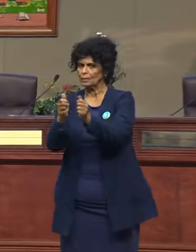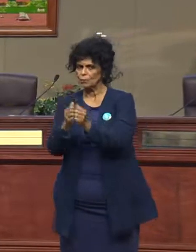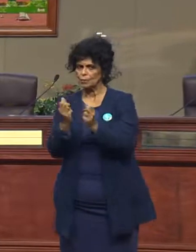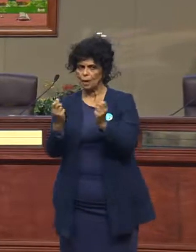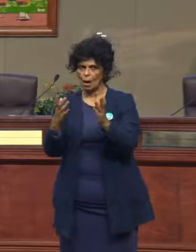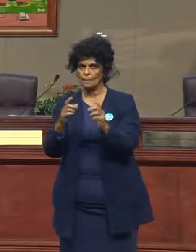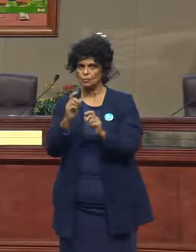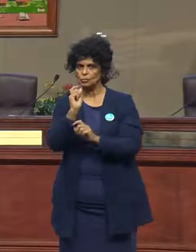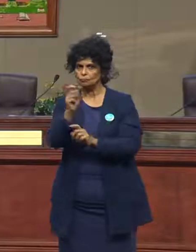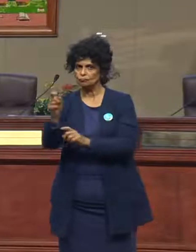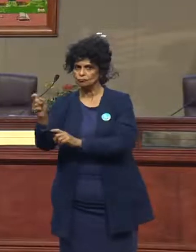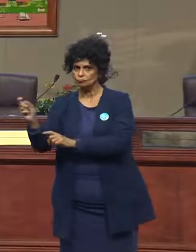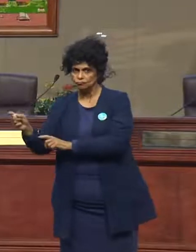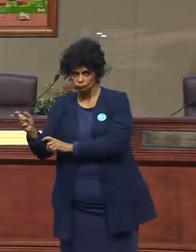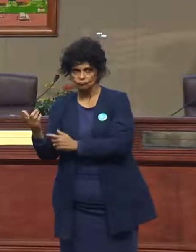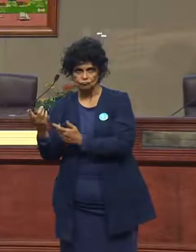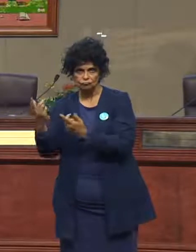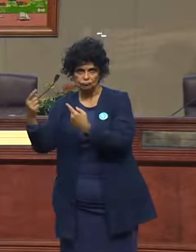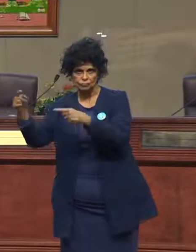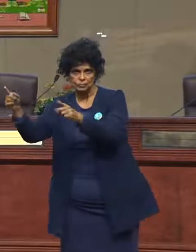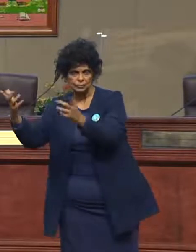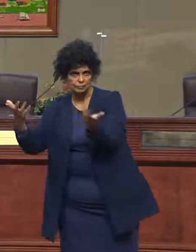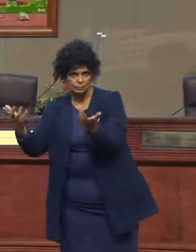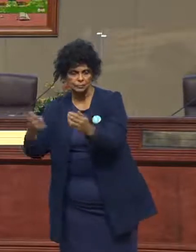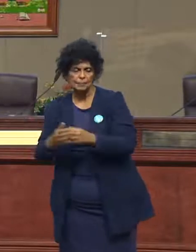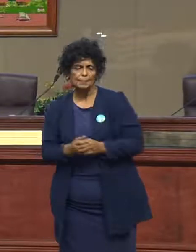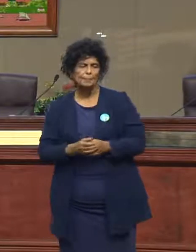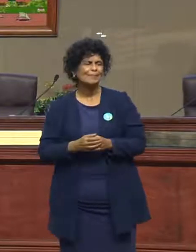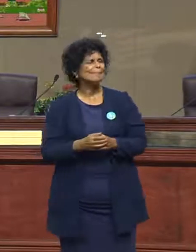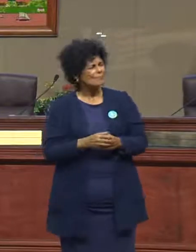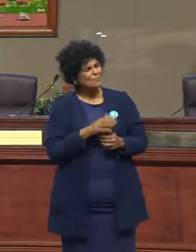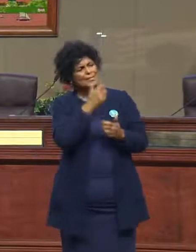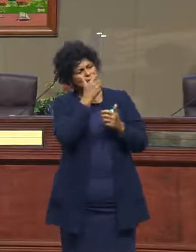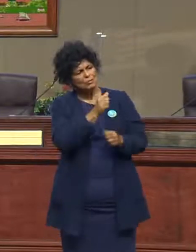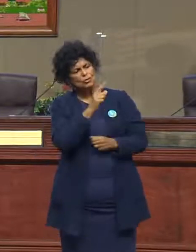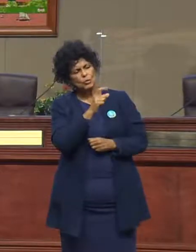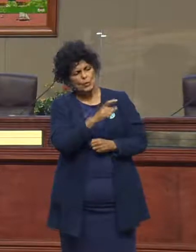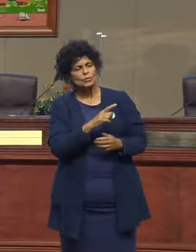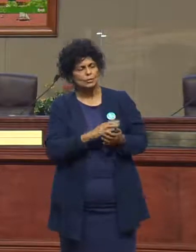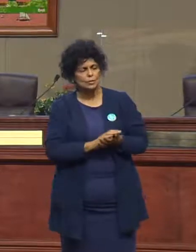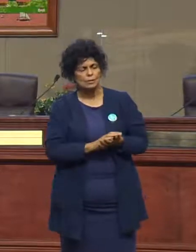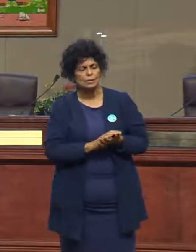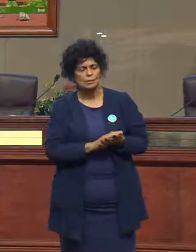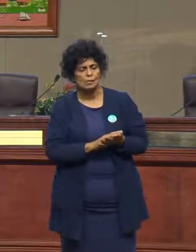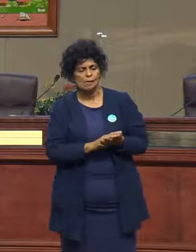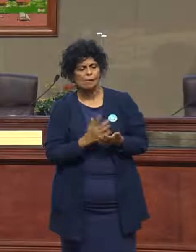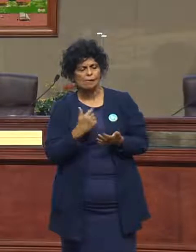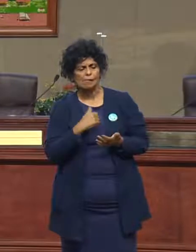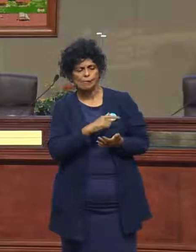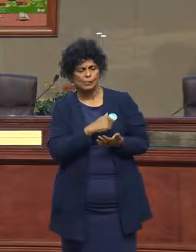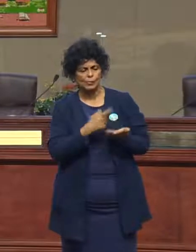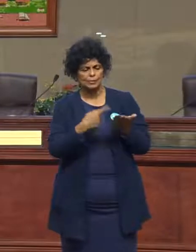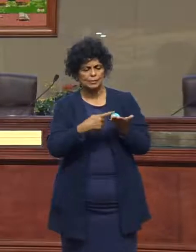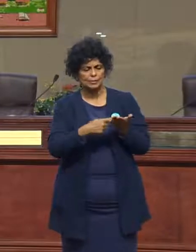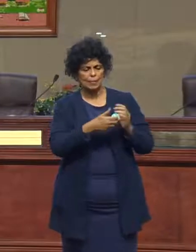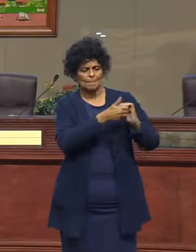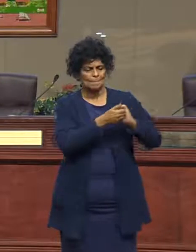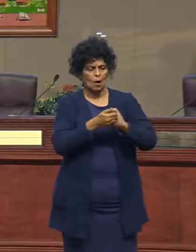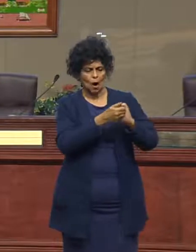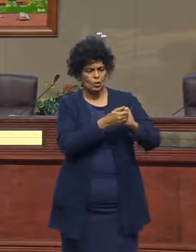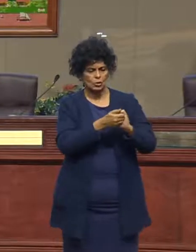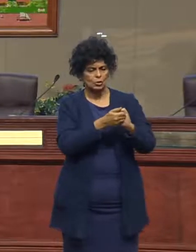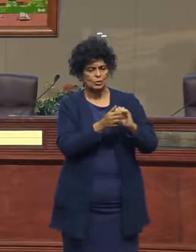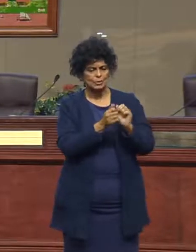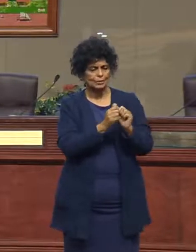because we are in conversations with some of our partners. It was not our idea. It was their